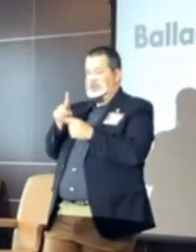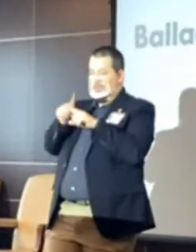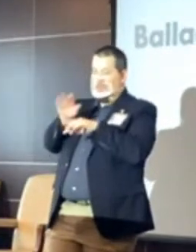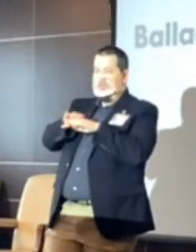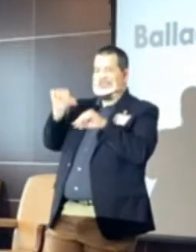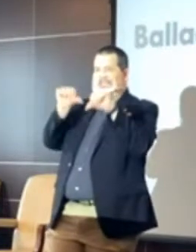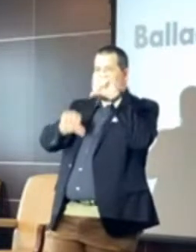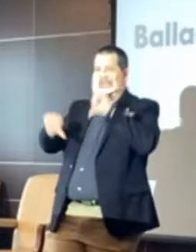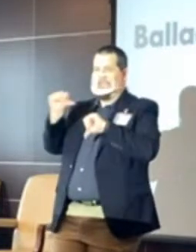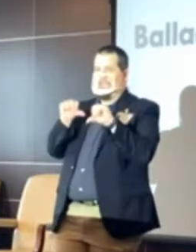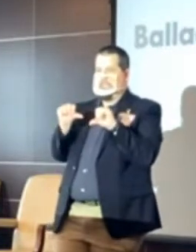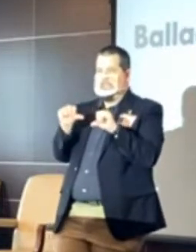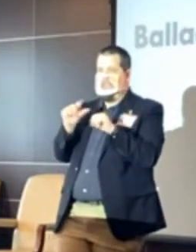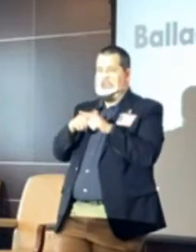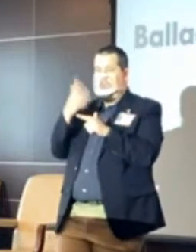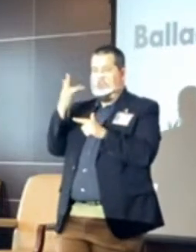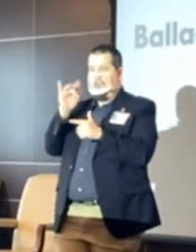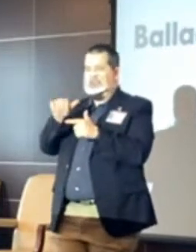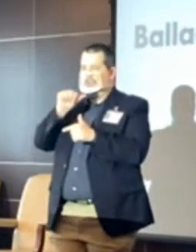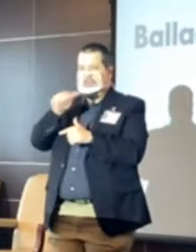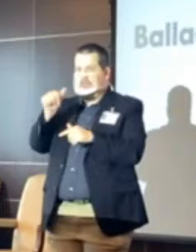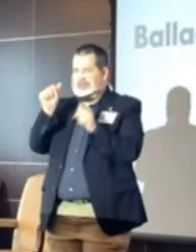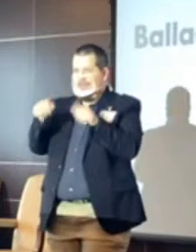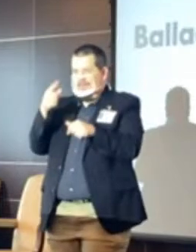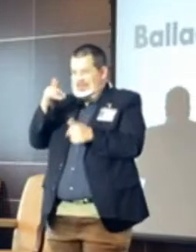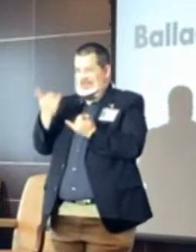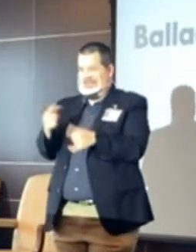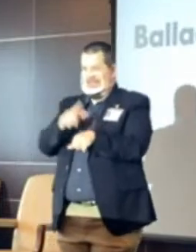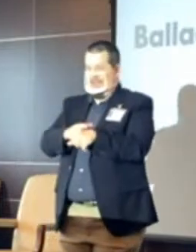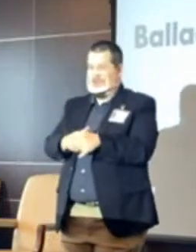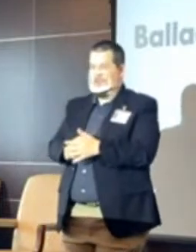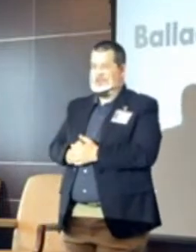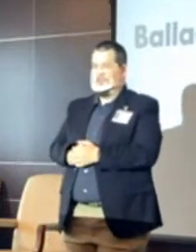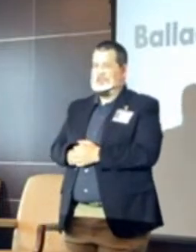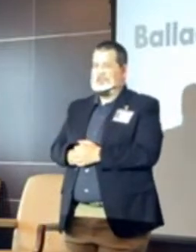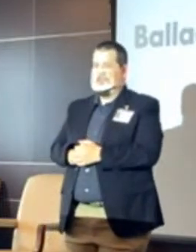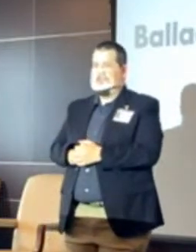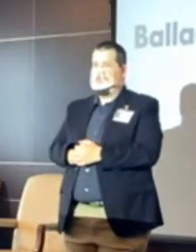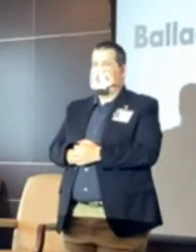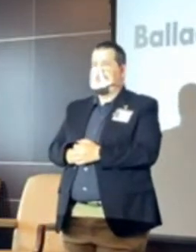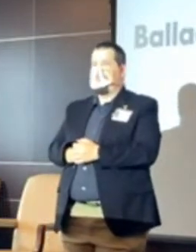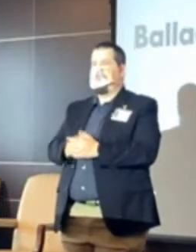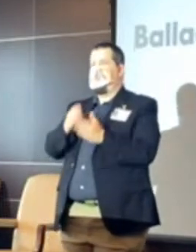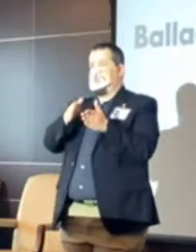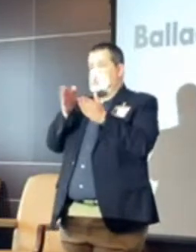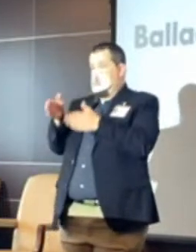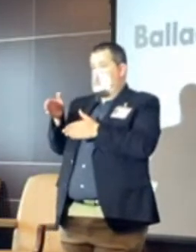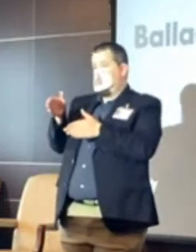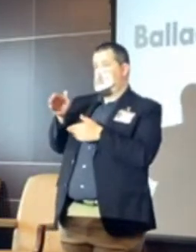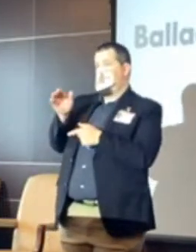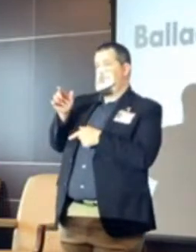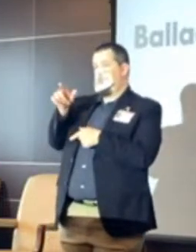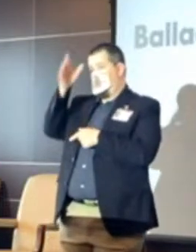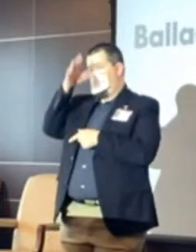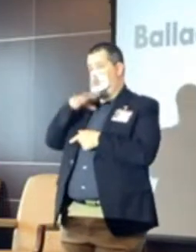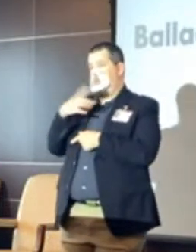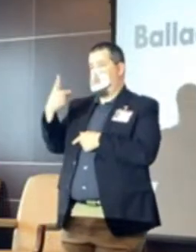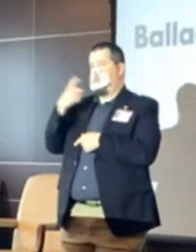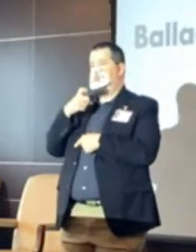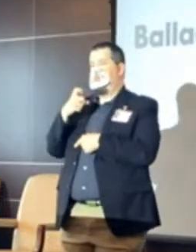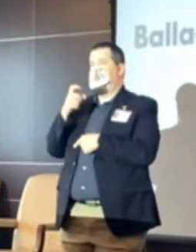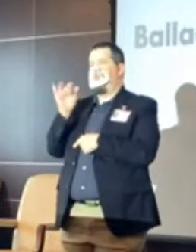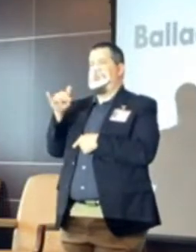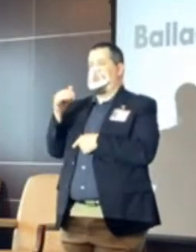on science, and why that's not a treatment option at this time. Okay, Caleb? Yeah, I wanted to ask more about the